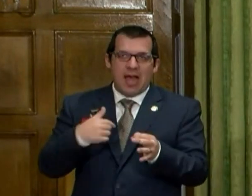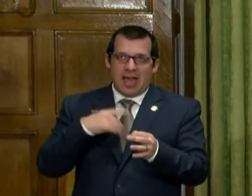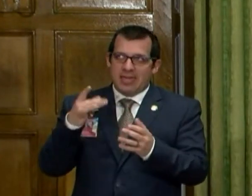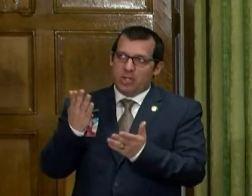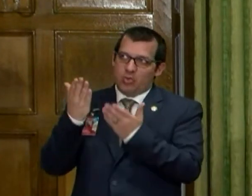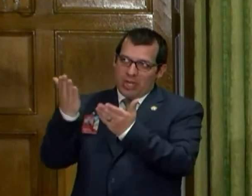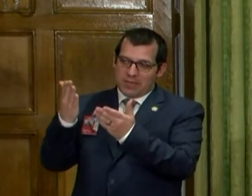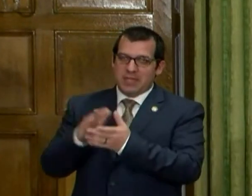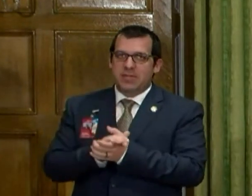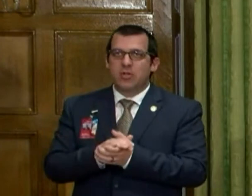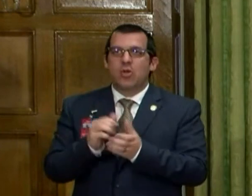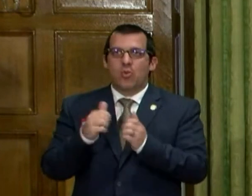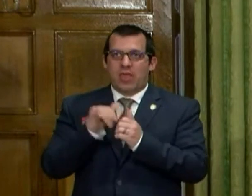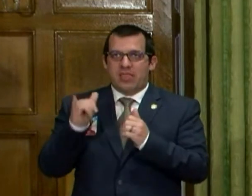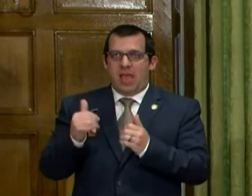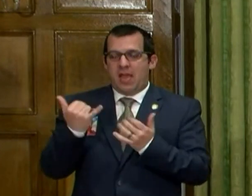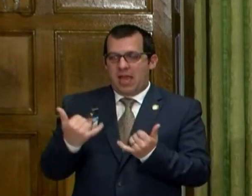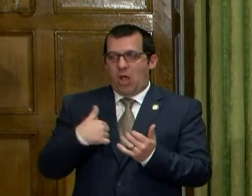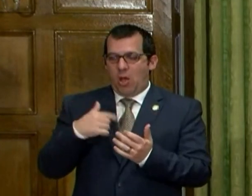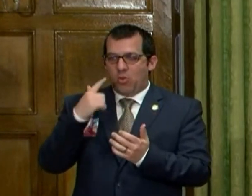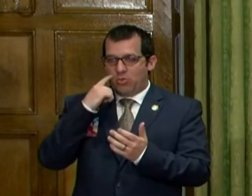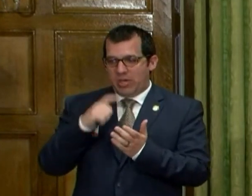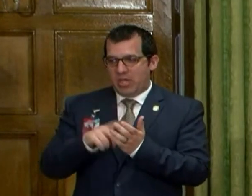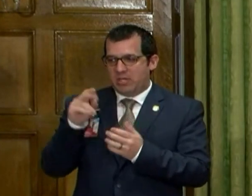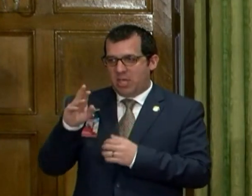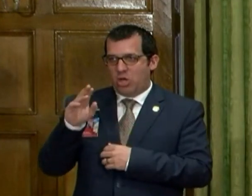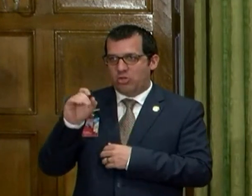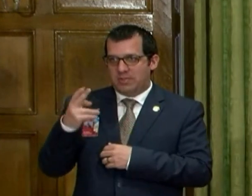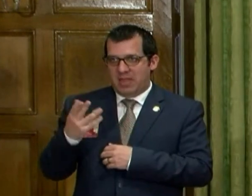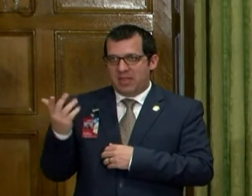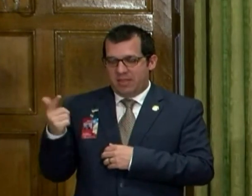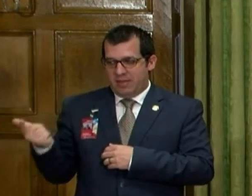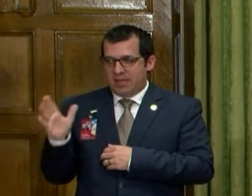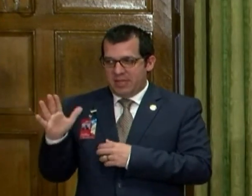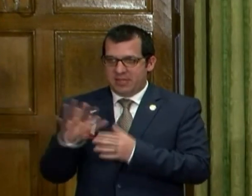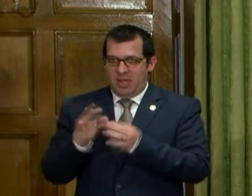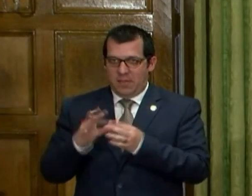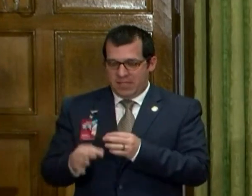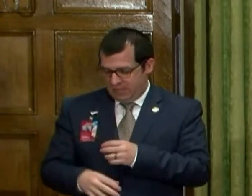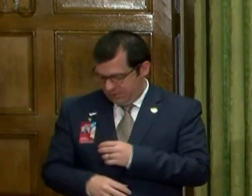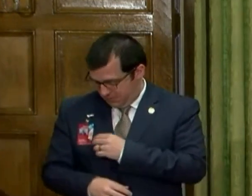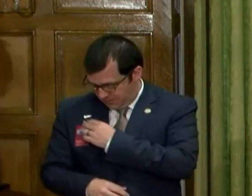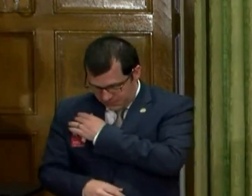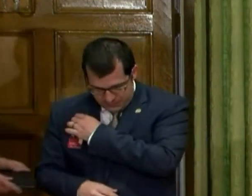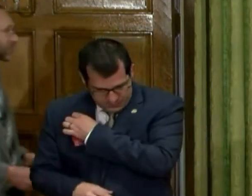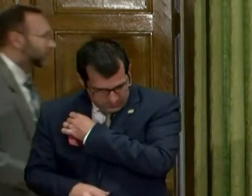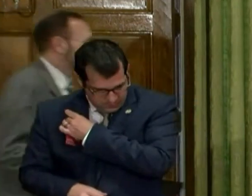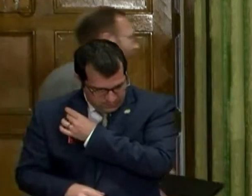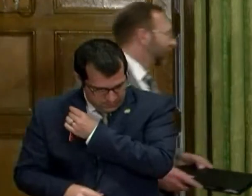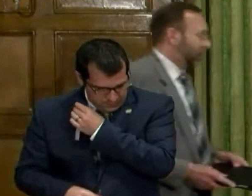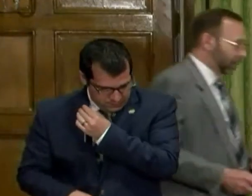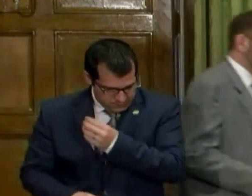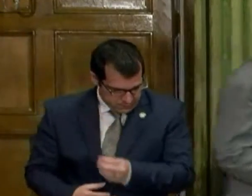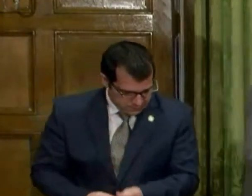recommendation. So with that, let me recognize Dr. Nate Smith for his comments.